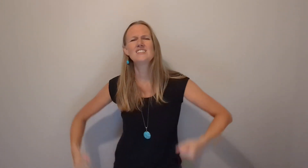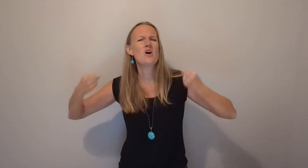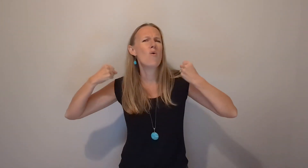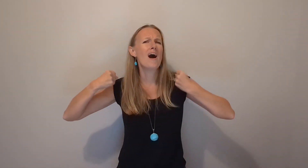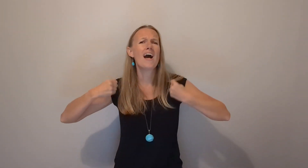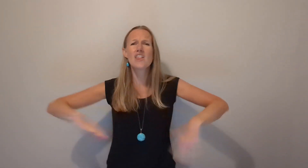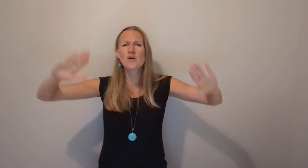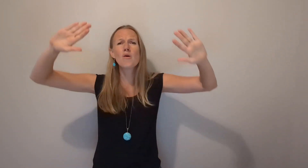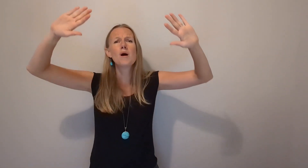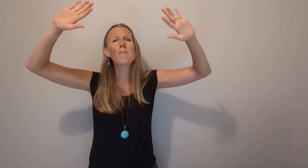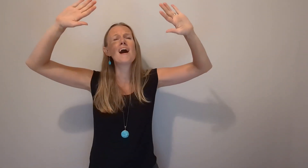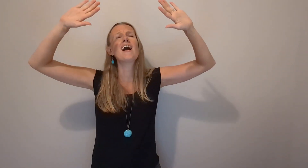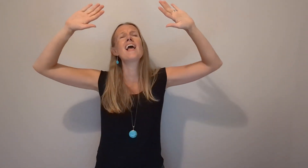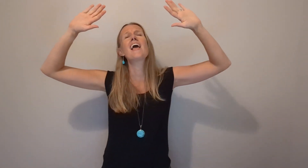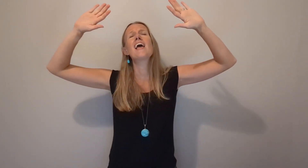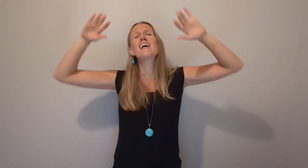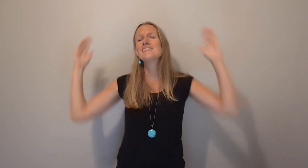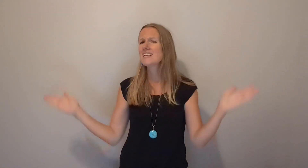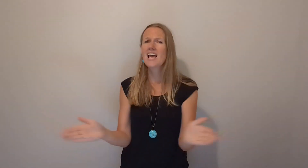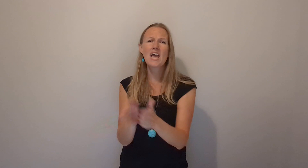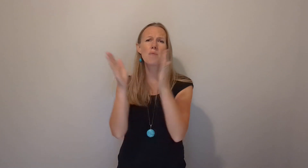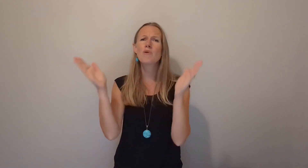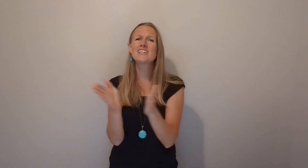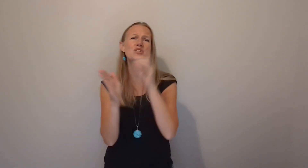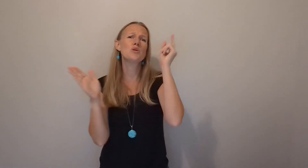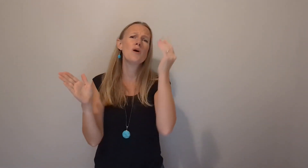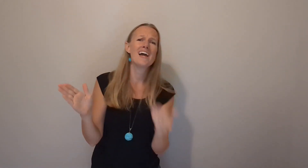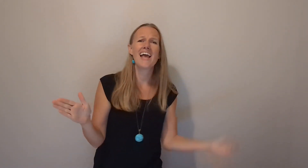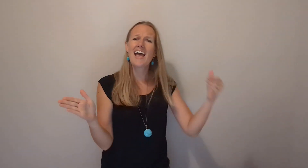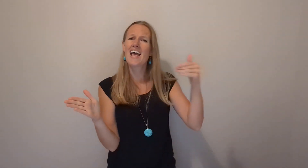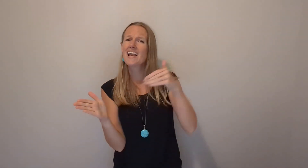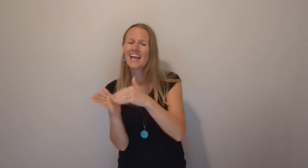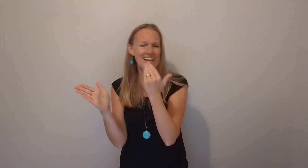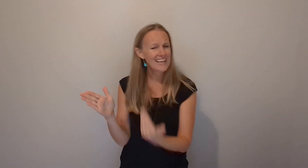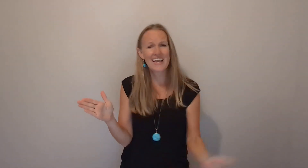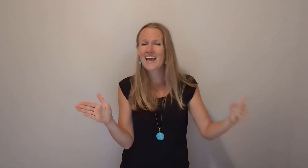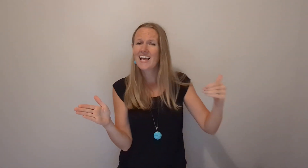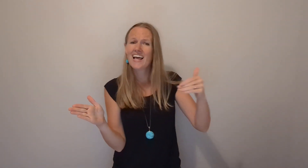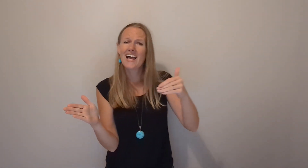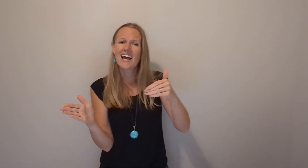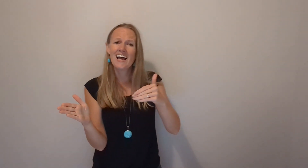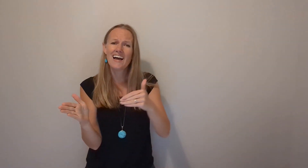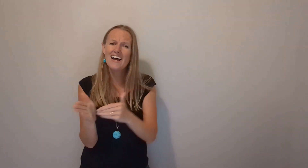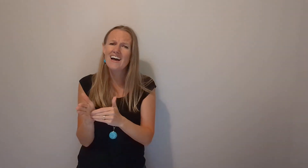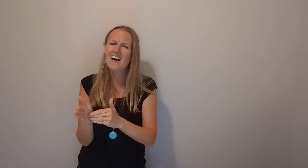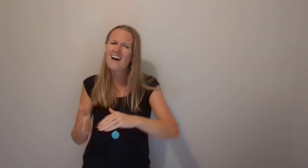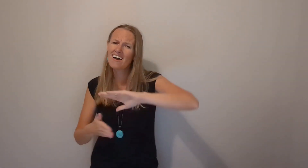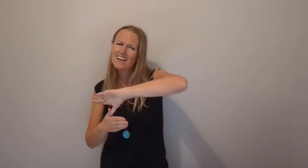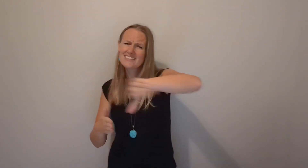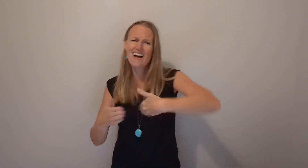So I throw up my hands and praise you again and again, 'cause